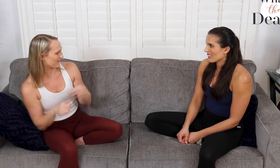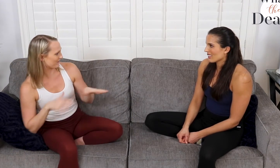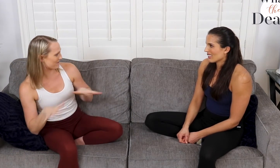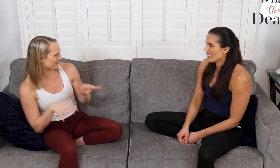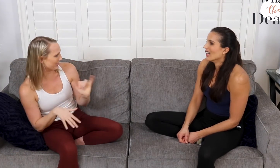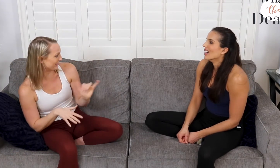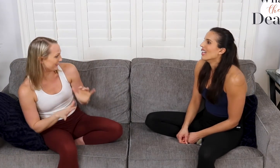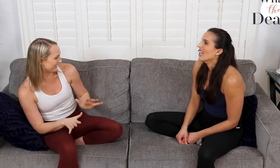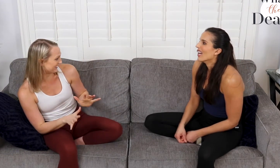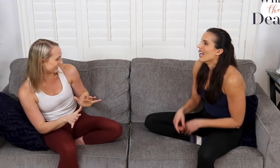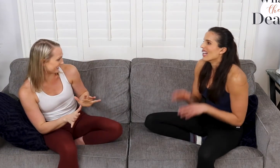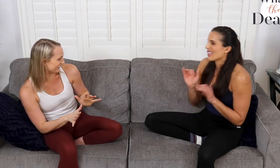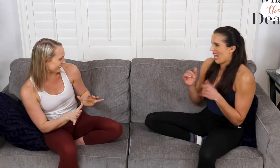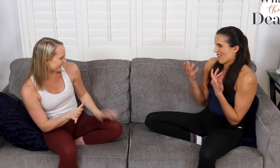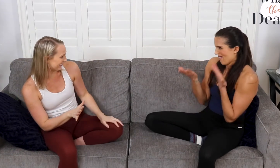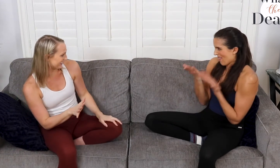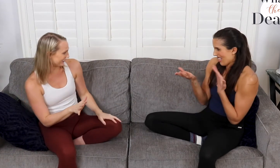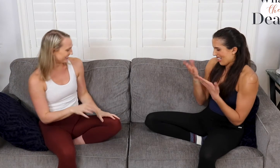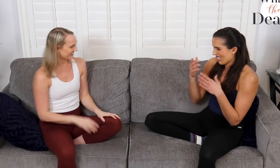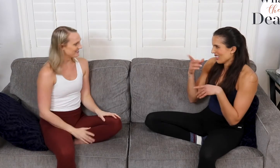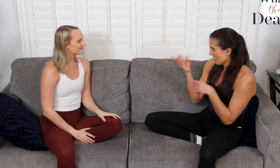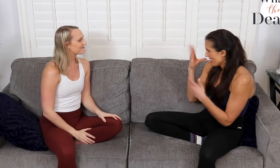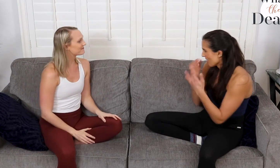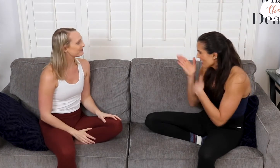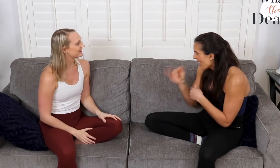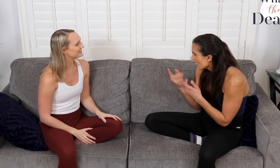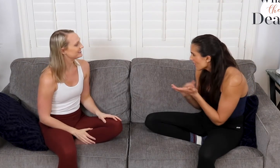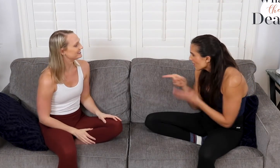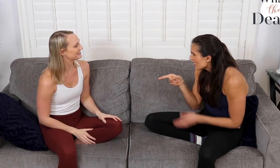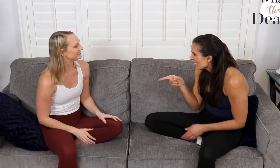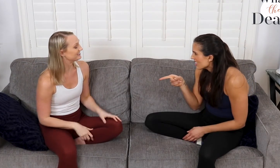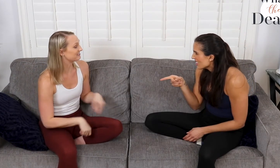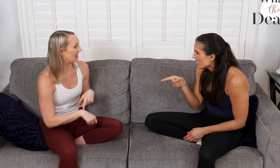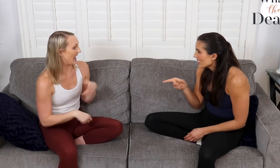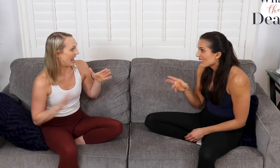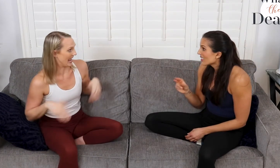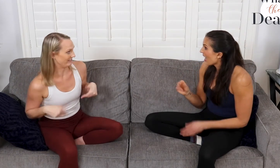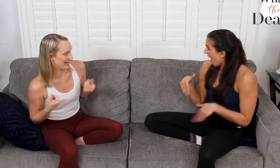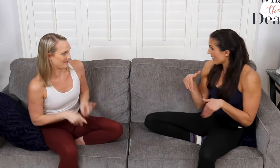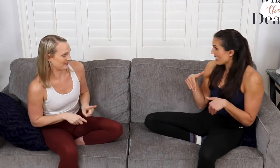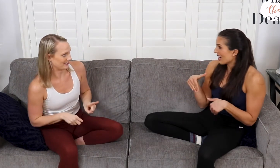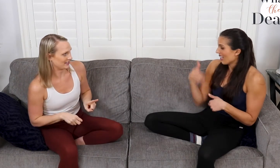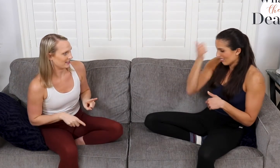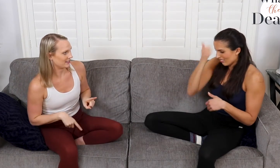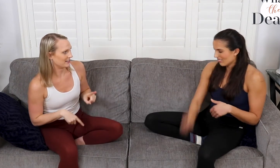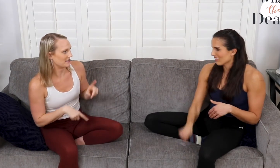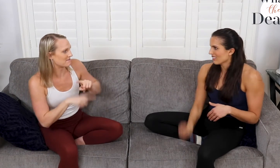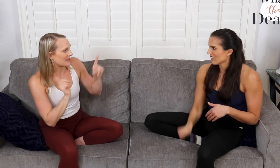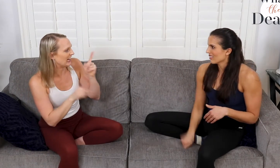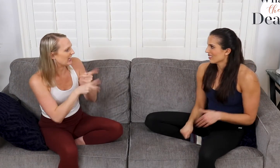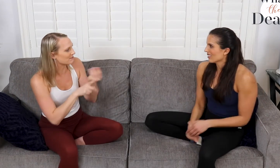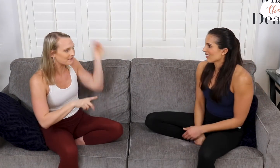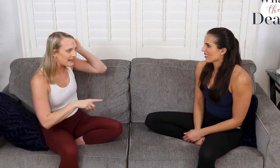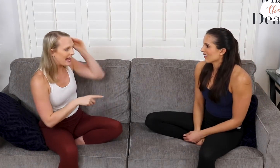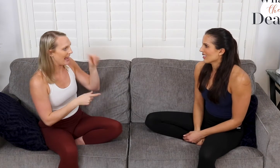It can be a nightmare for some people, especially it's not that smooth transition to wake up. It's like, boom, good morning,